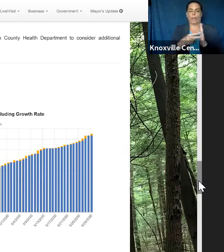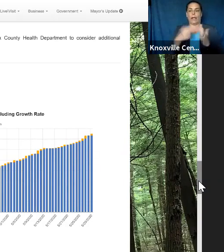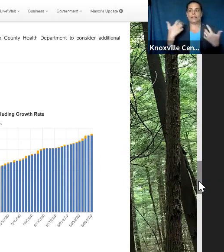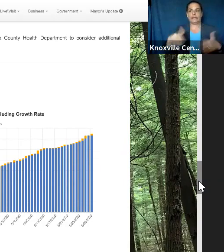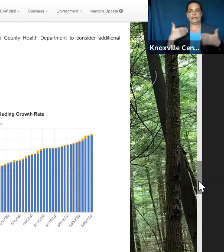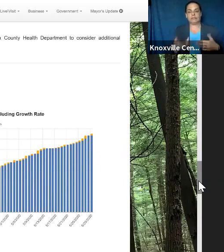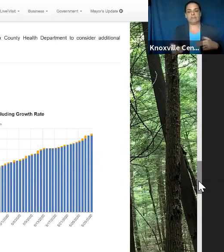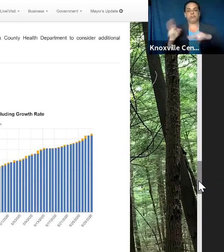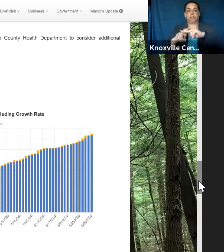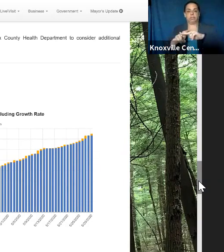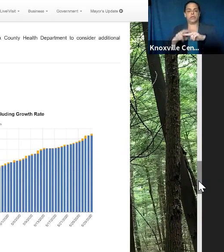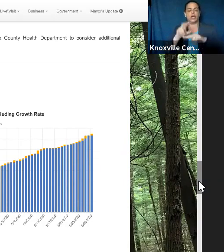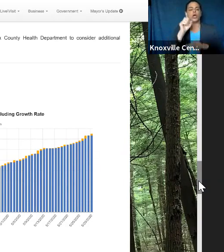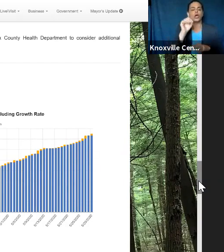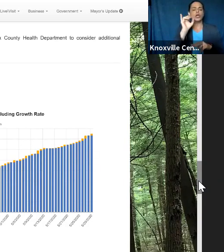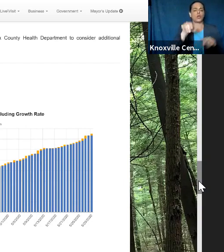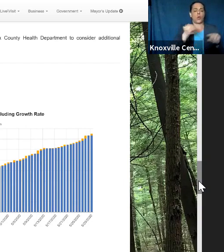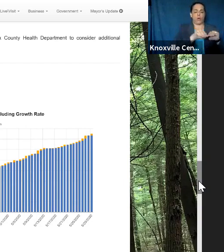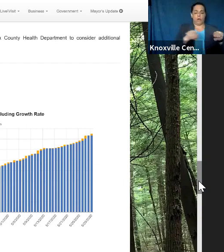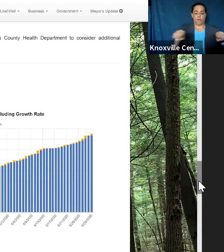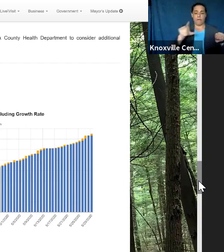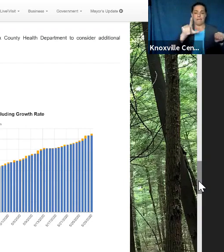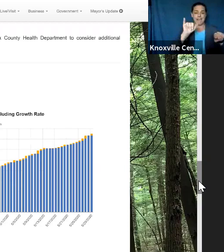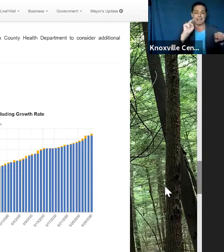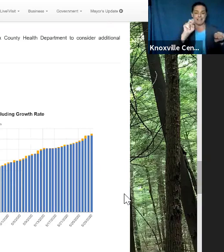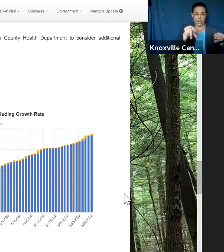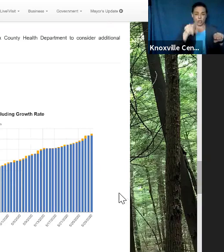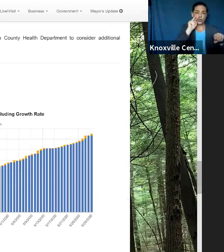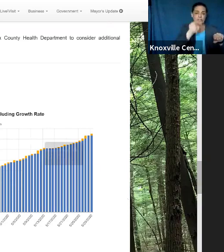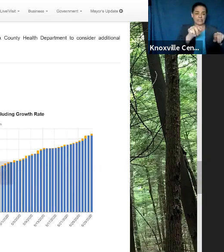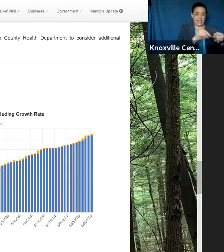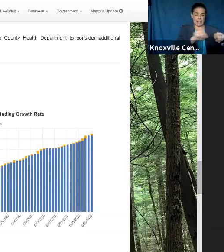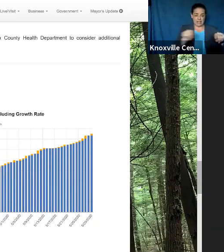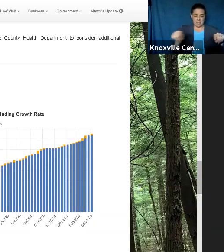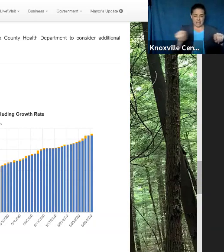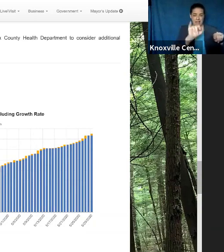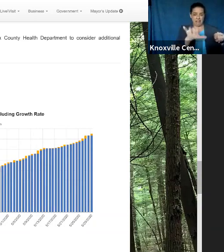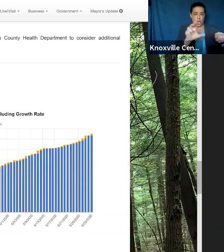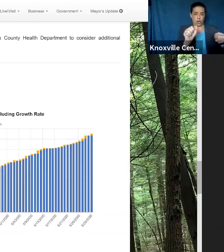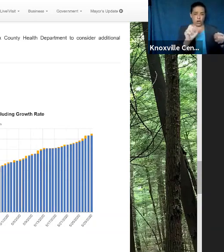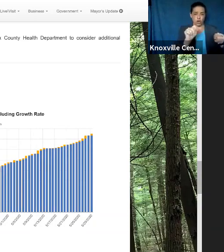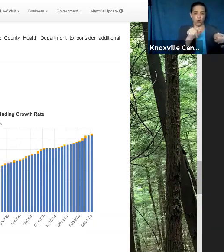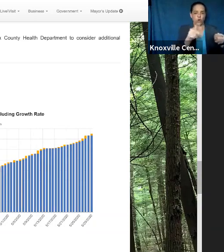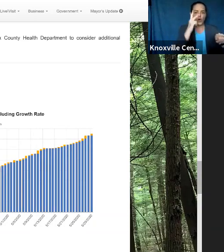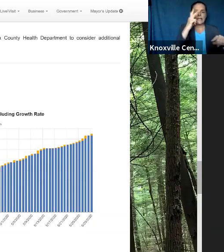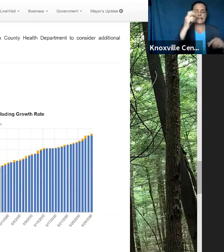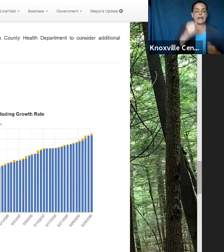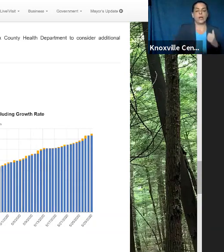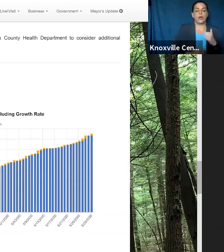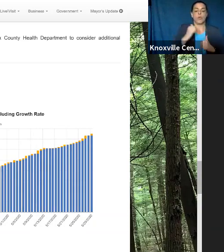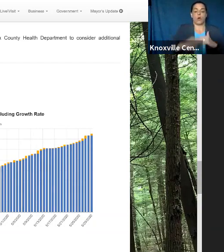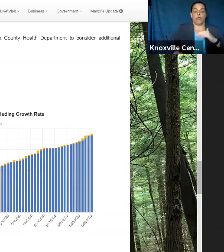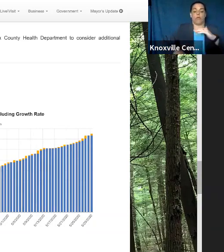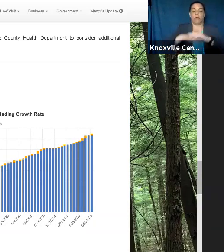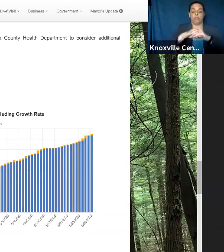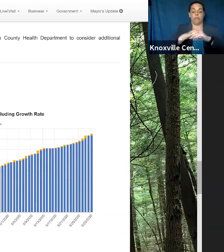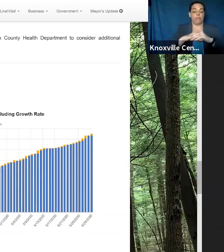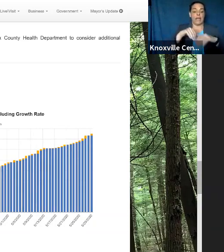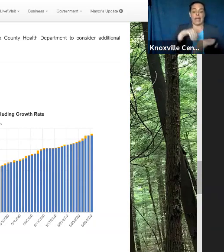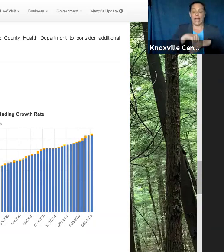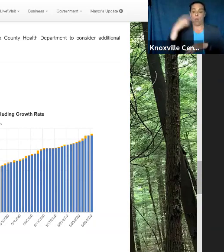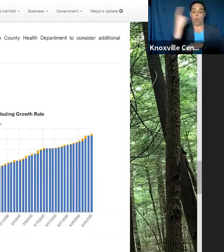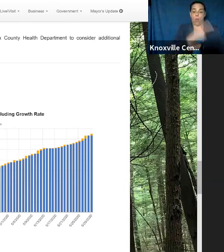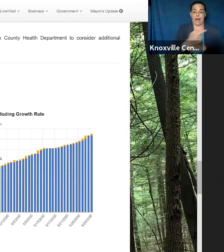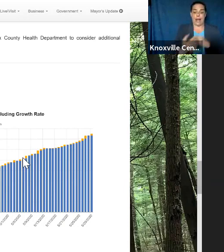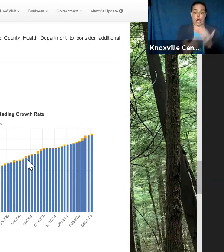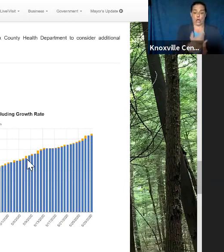look at the y-axis or the vertical line on the chart, you will see that the maximum number of new cases we have received in one